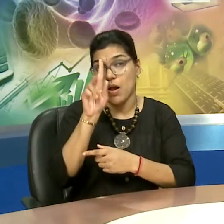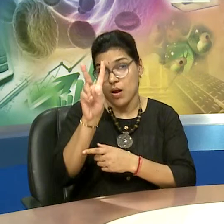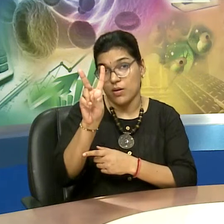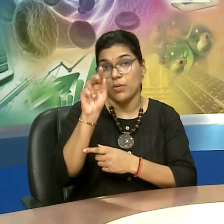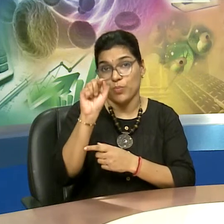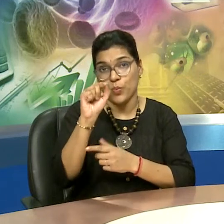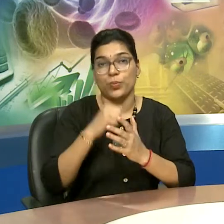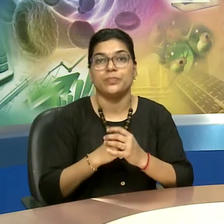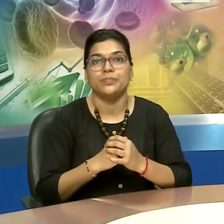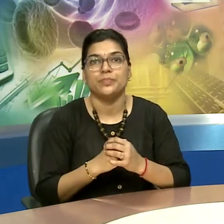Twelfth,